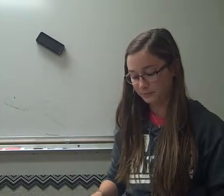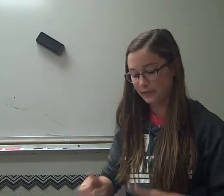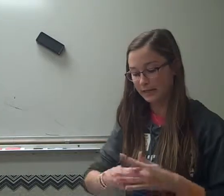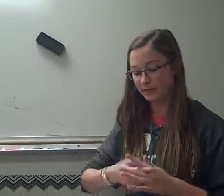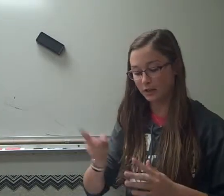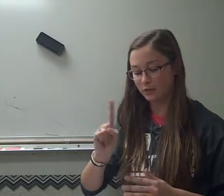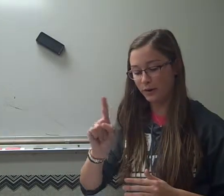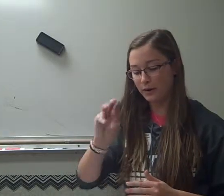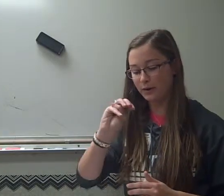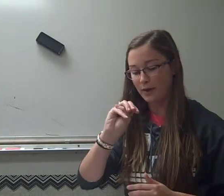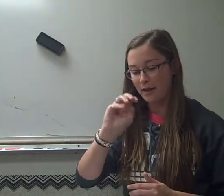It starts where?